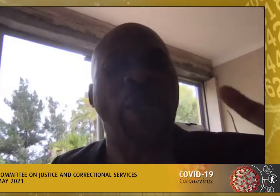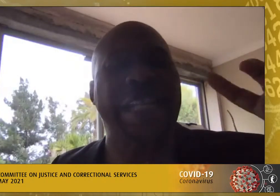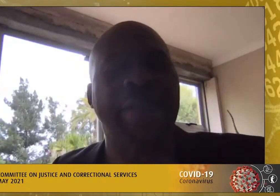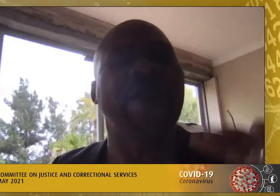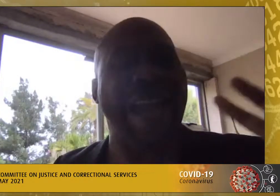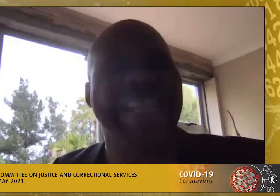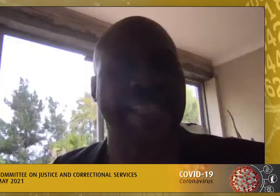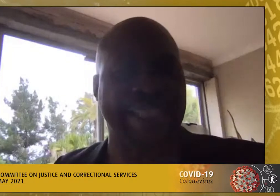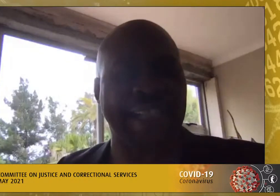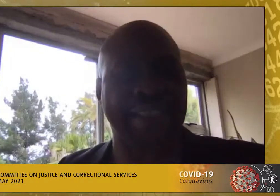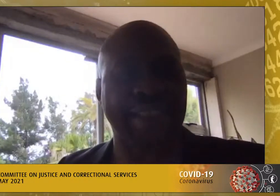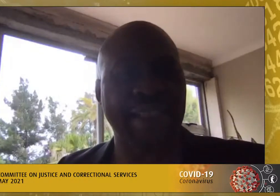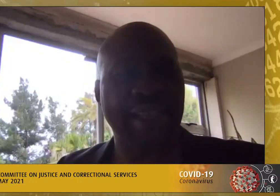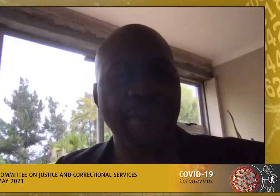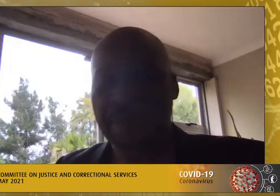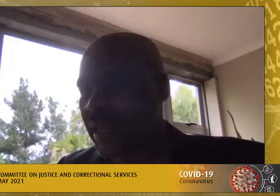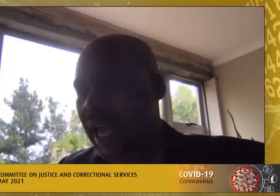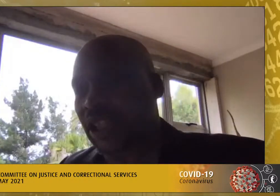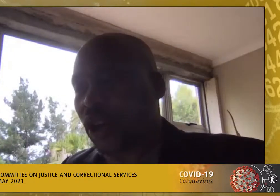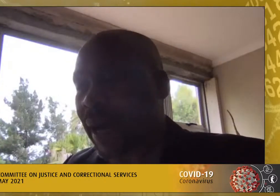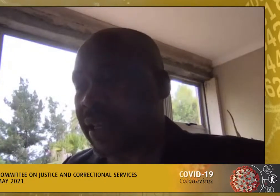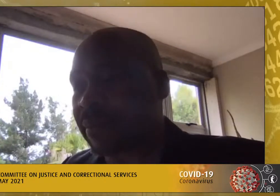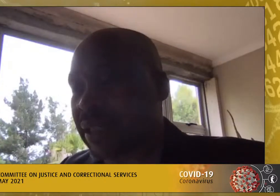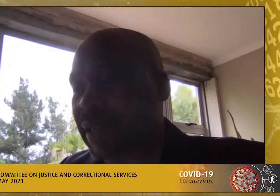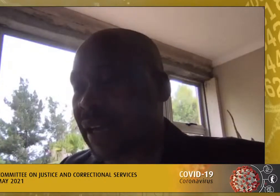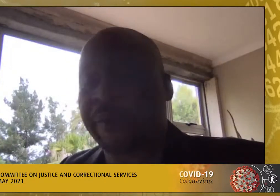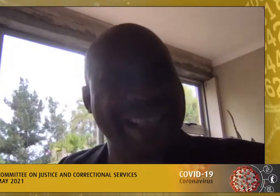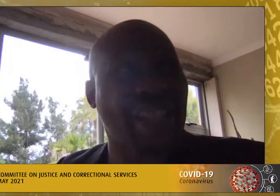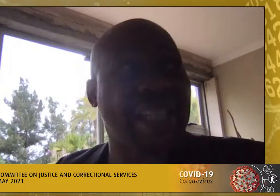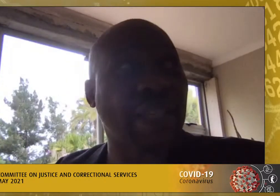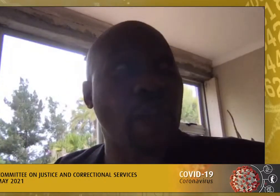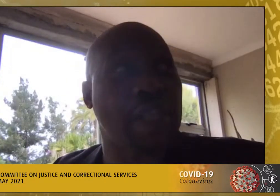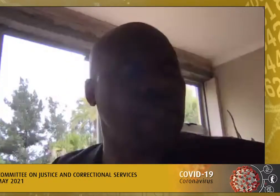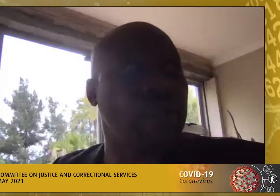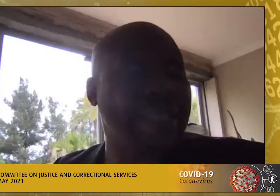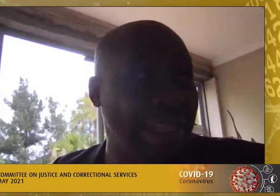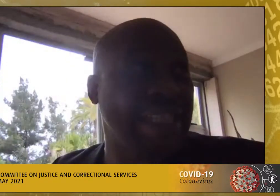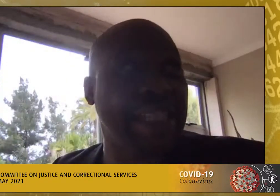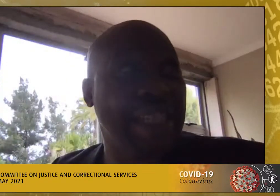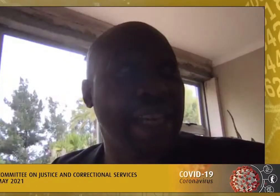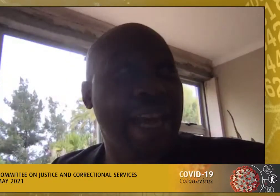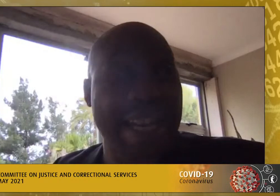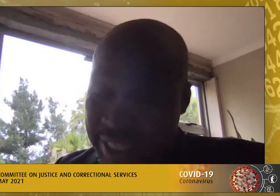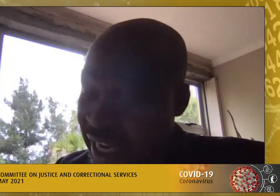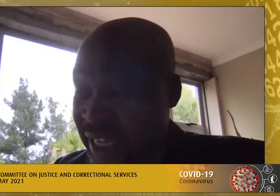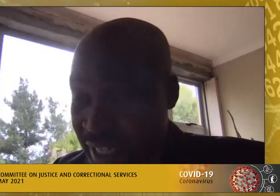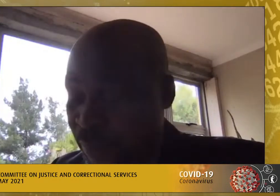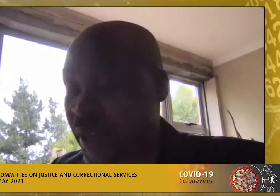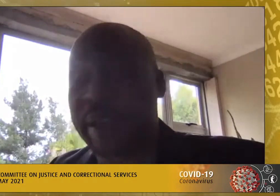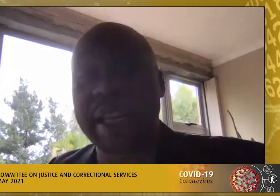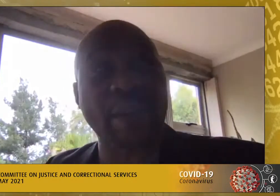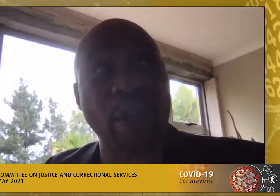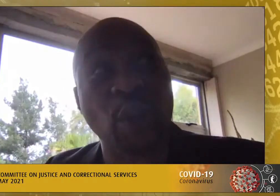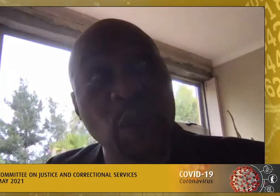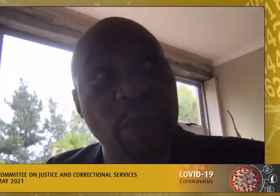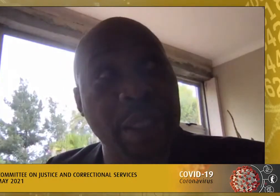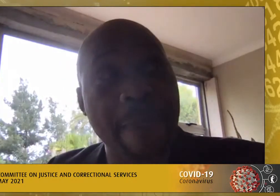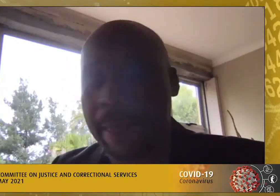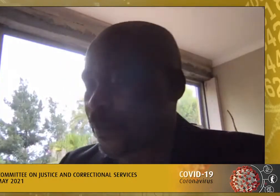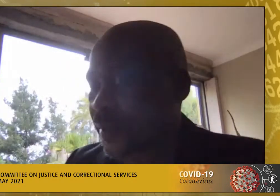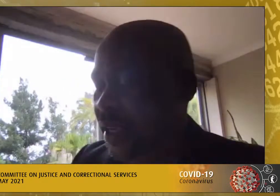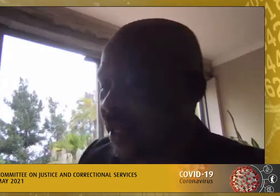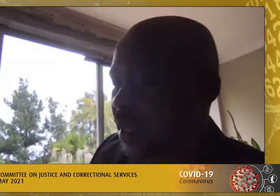that don't give any results and so my my first general question to the DG and the and the deputy Minister was